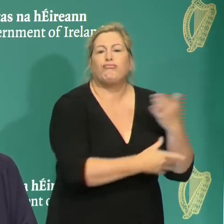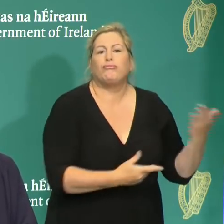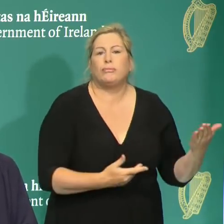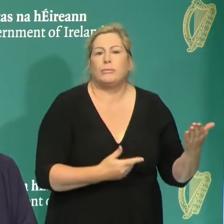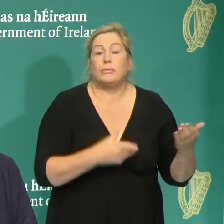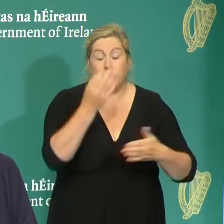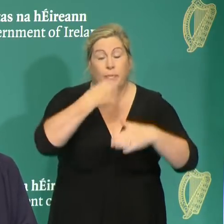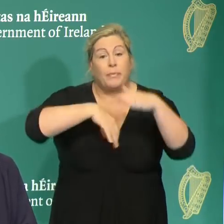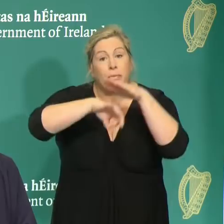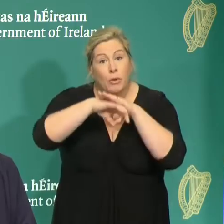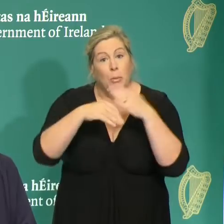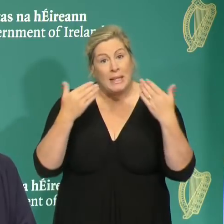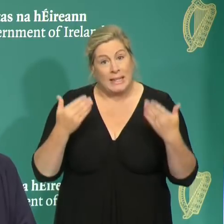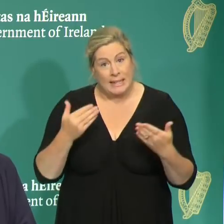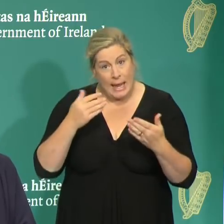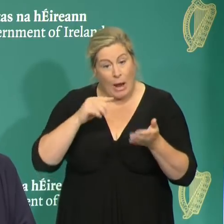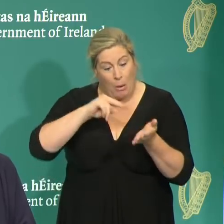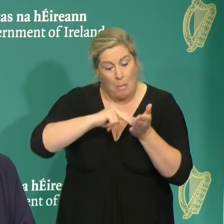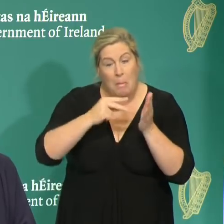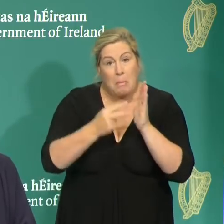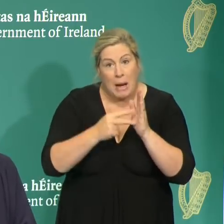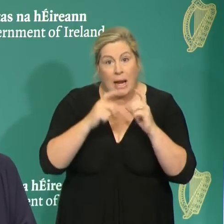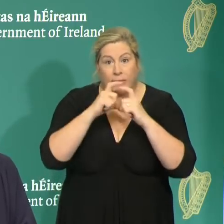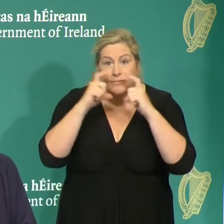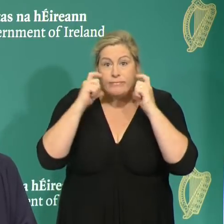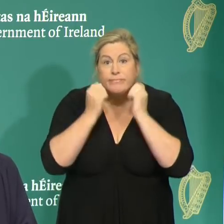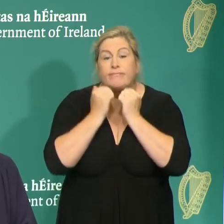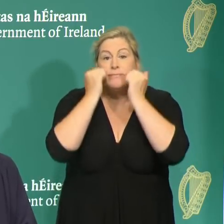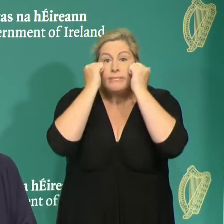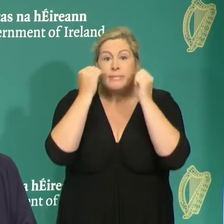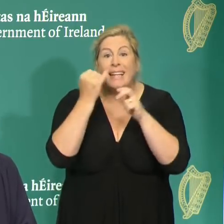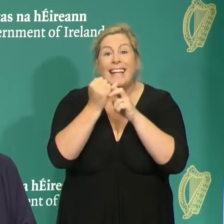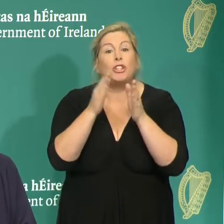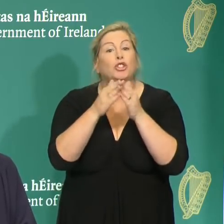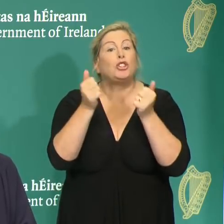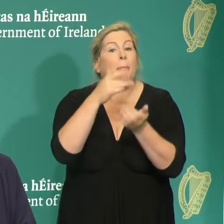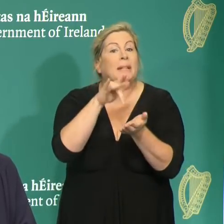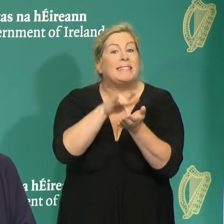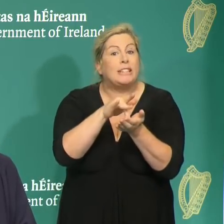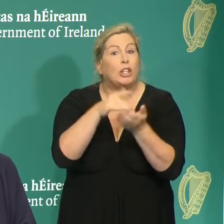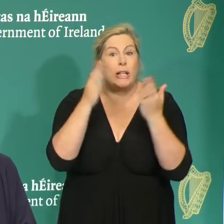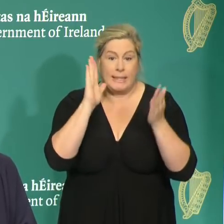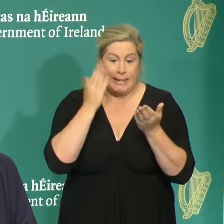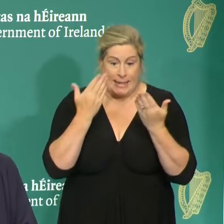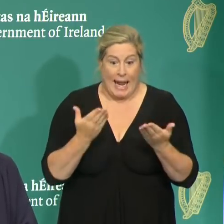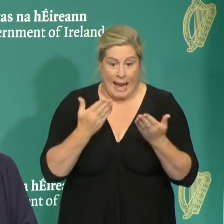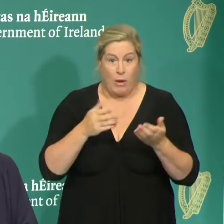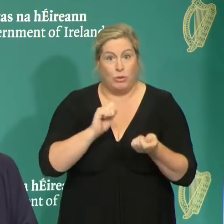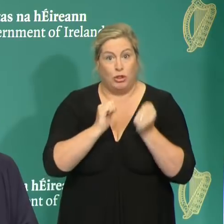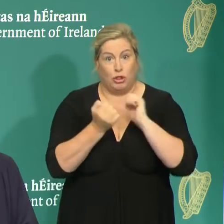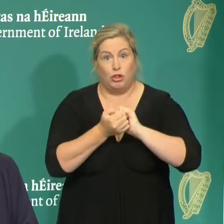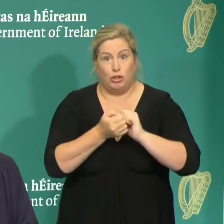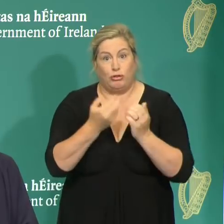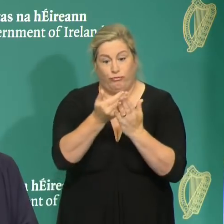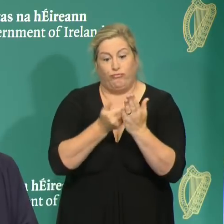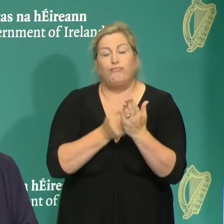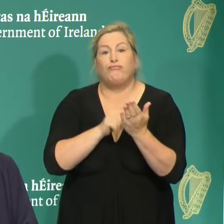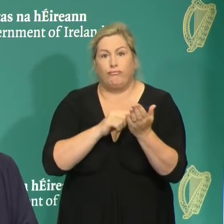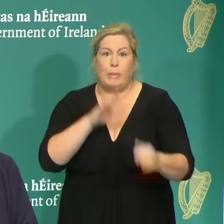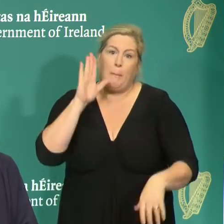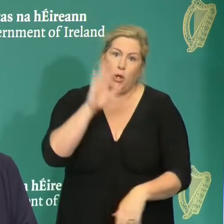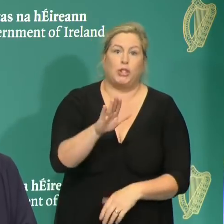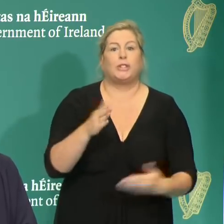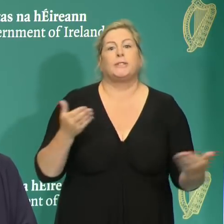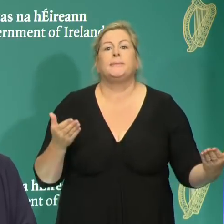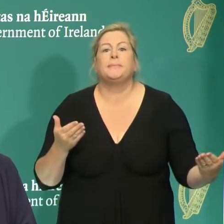is now planning to make the wearing of face coverings in shops and shopping centres mandatory. Pausing the move to Phase